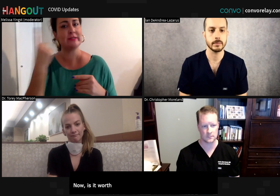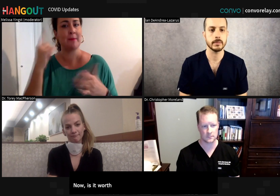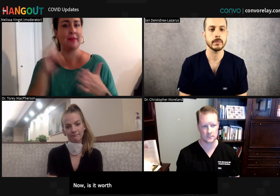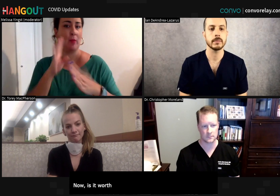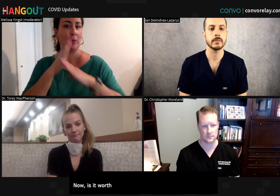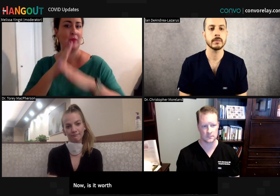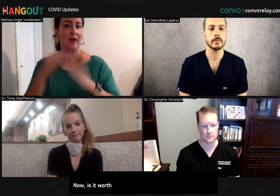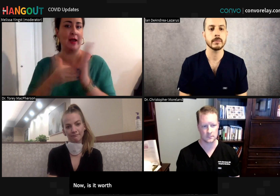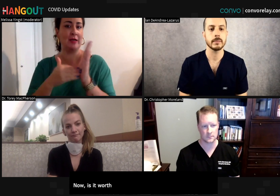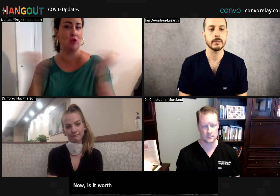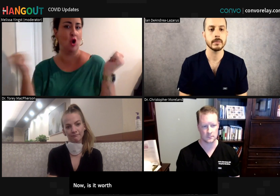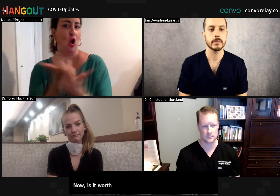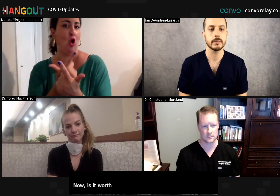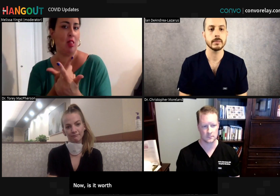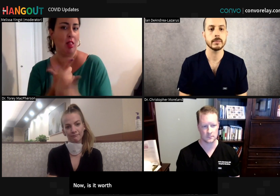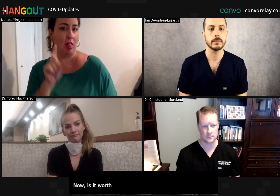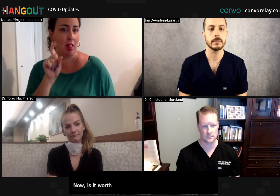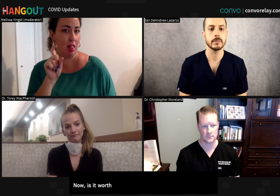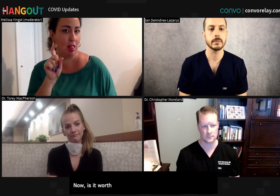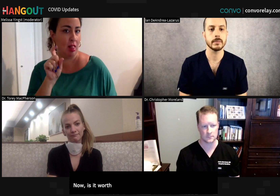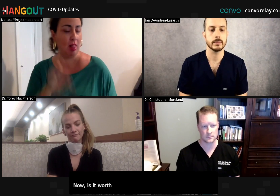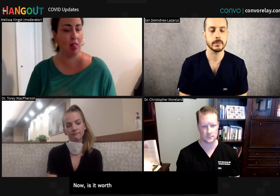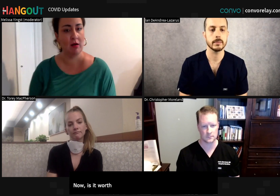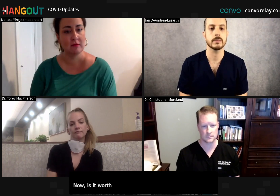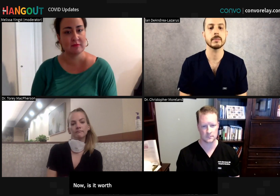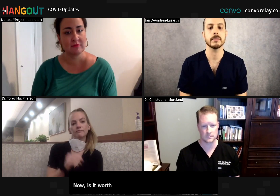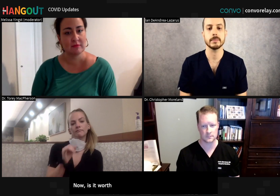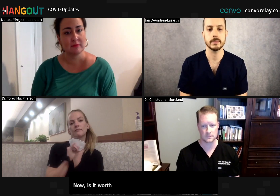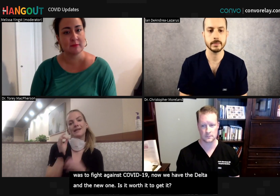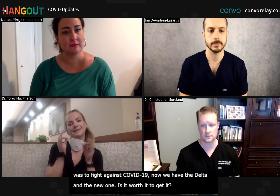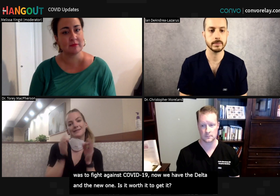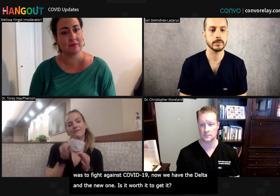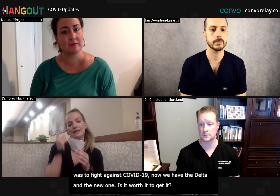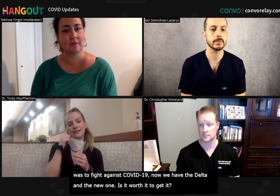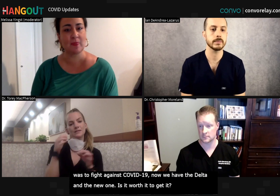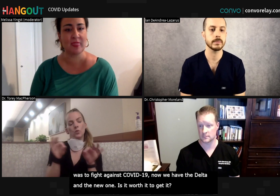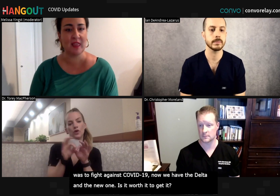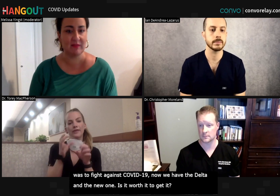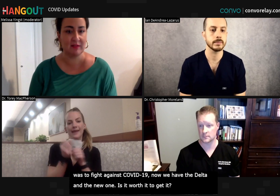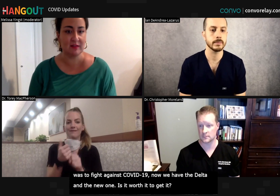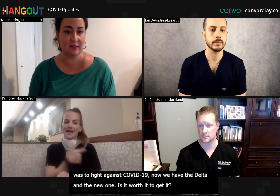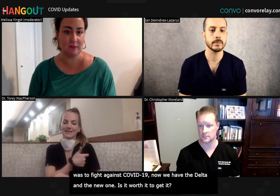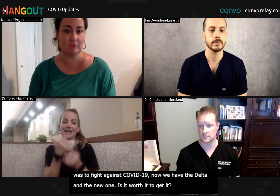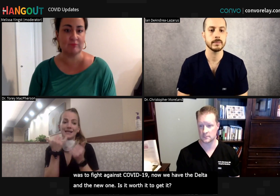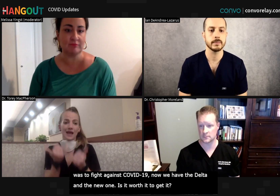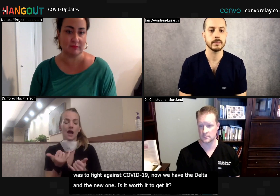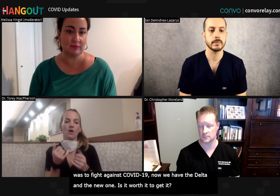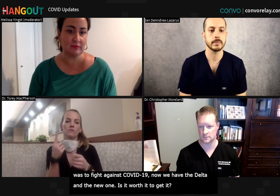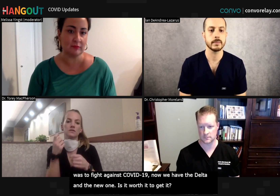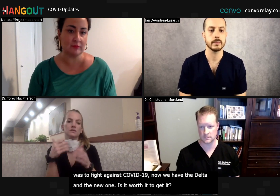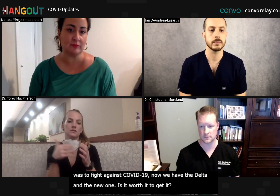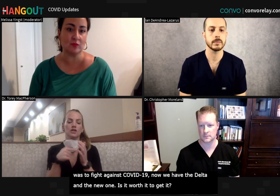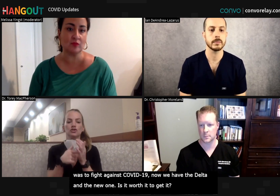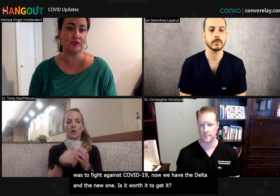get the vaccine, or should we wait to get something that might prevent against all of the